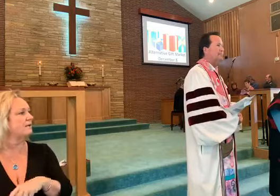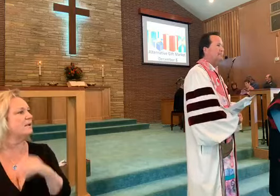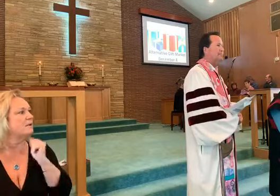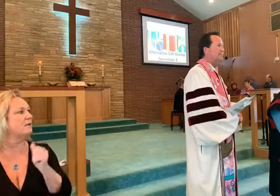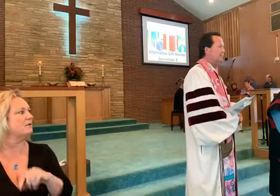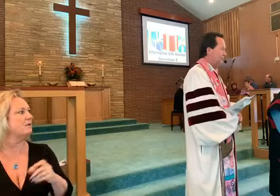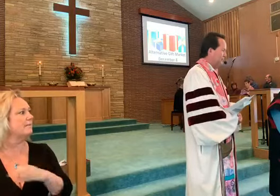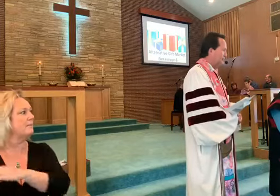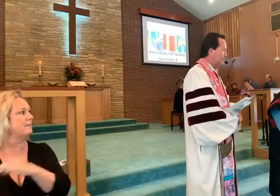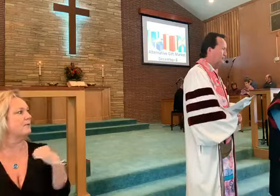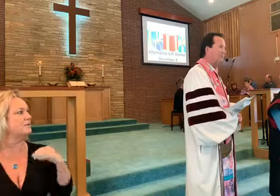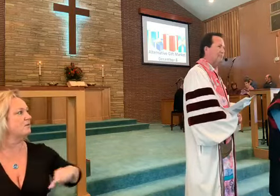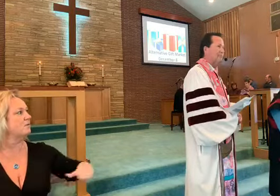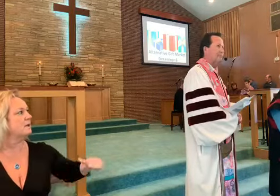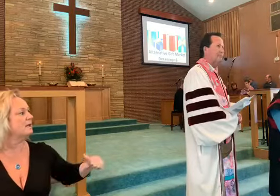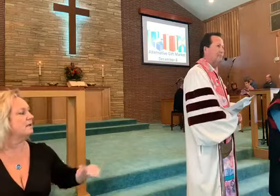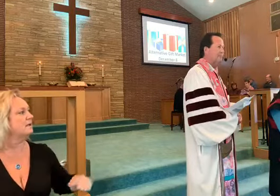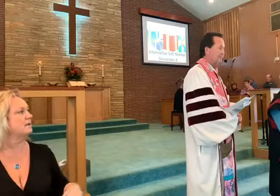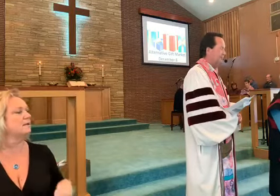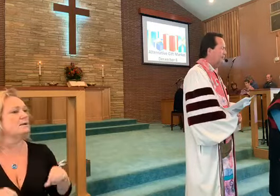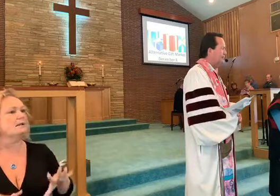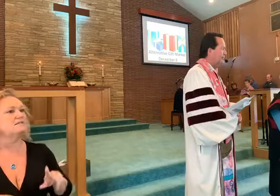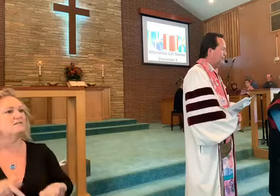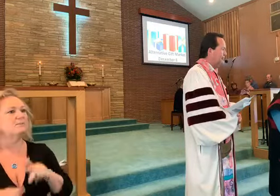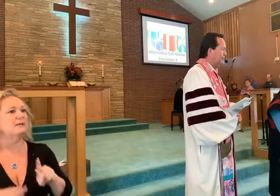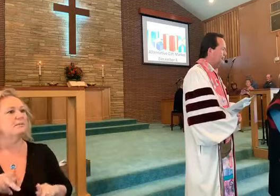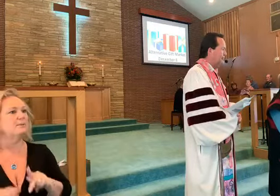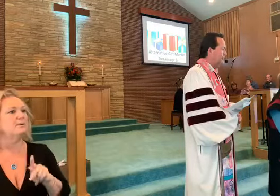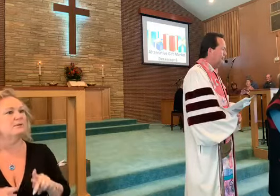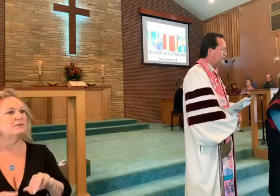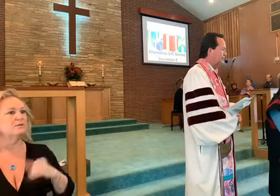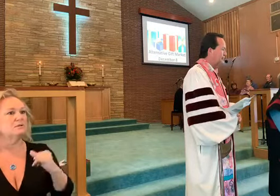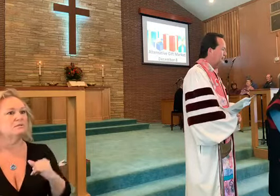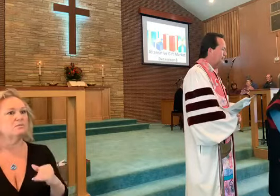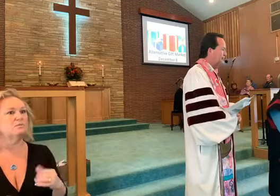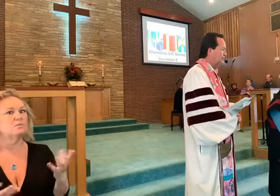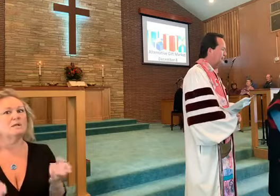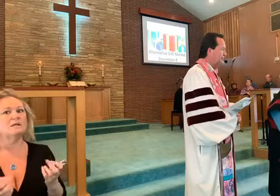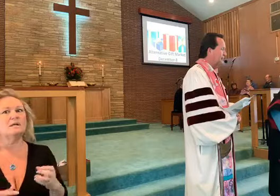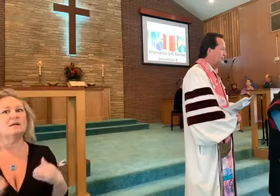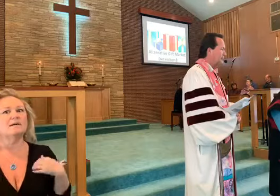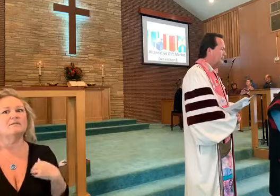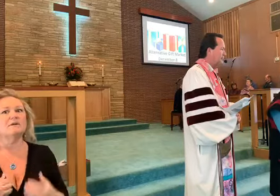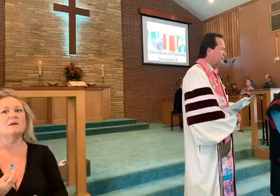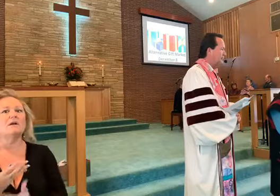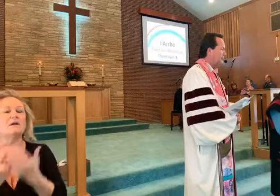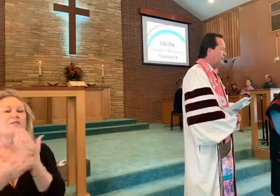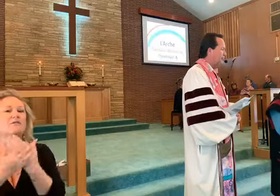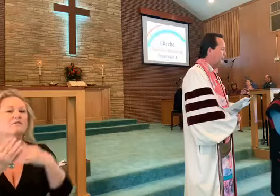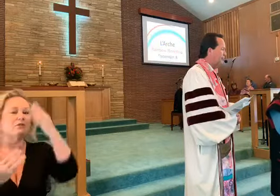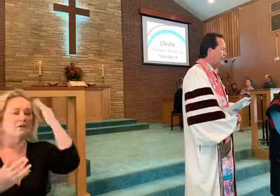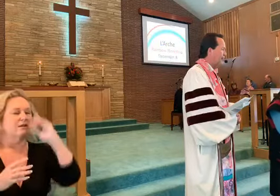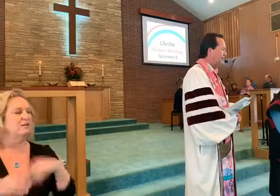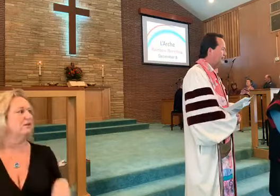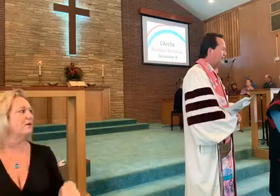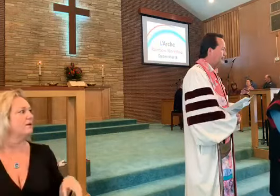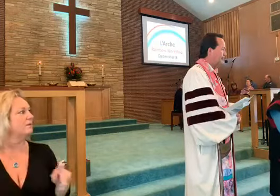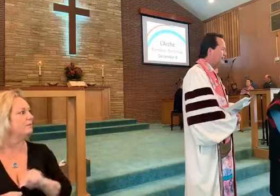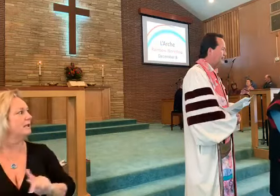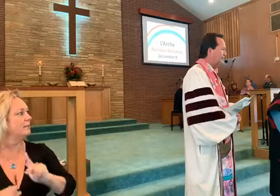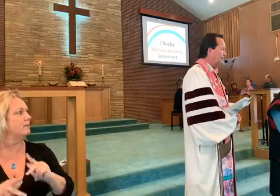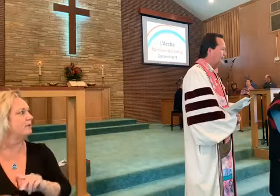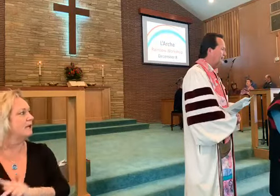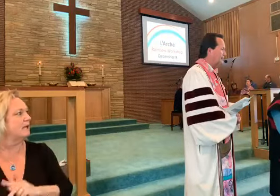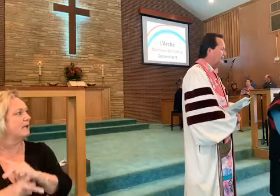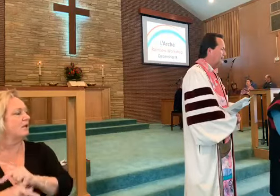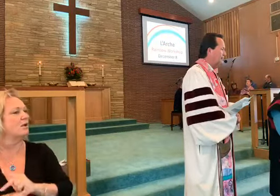one of our members away. Lots of people just want to have the comfort of knowing your fellow parishioners care and come